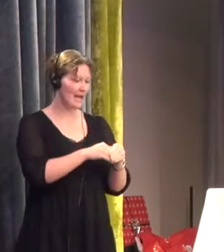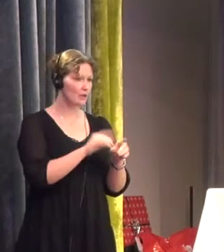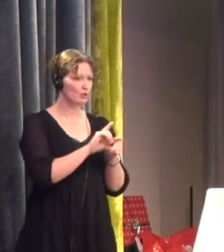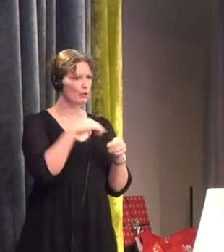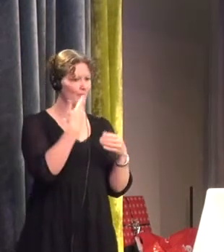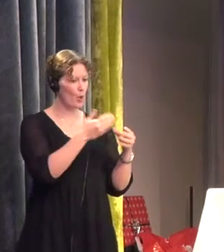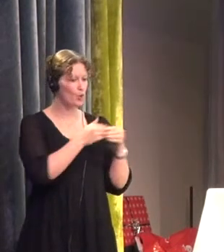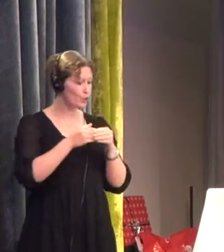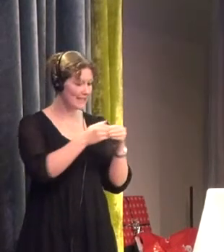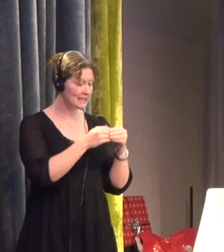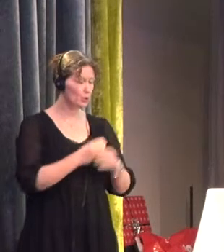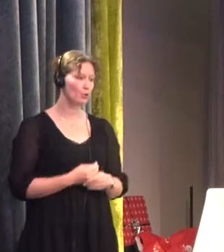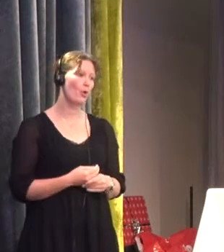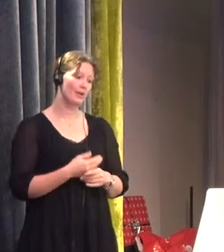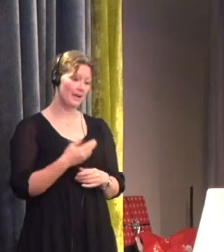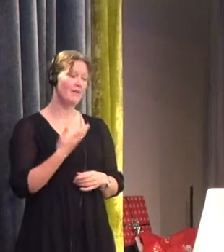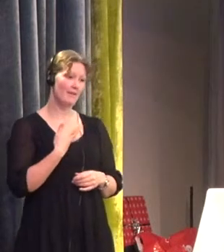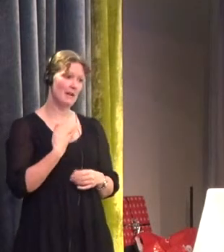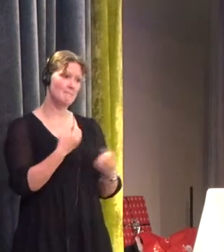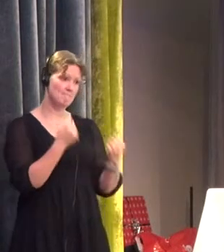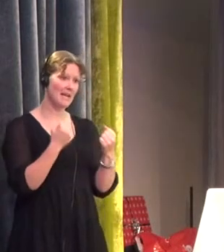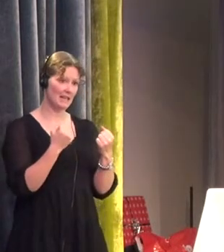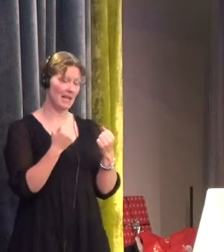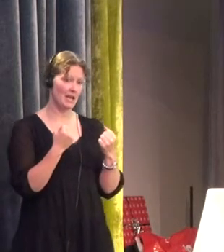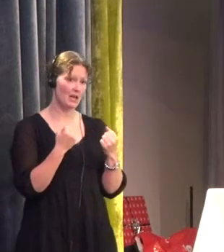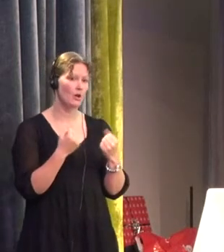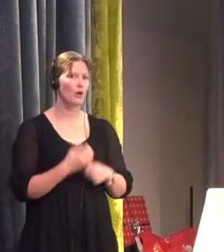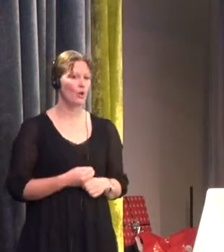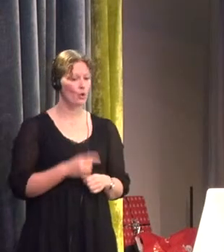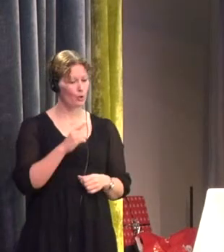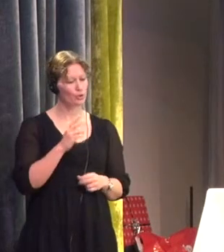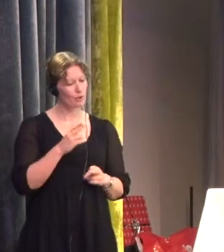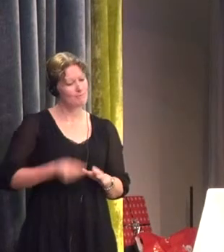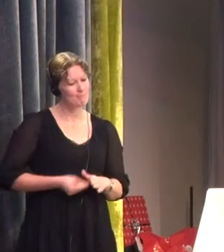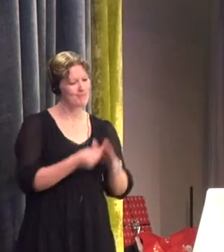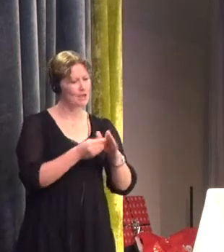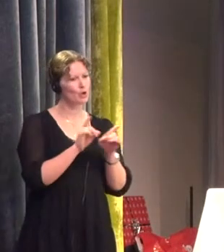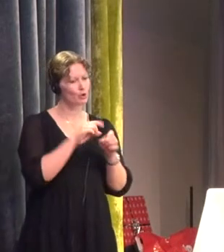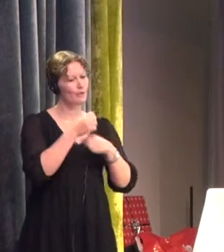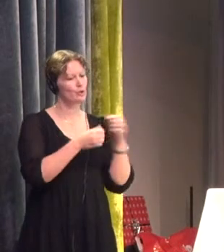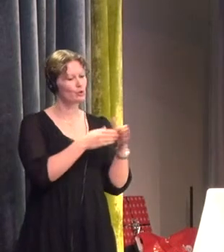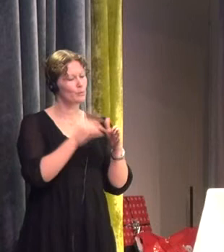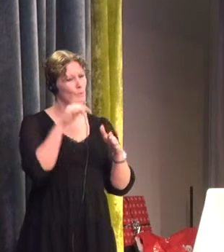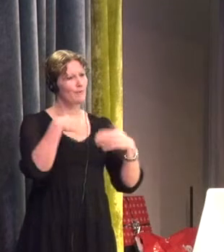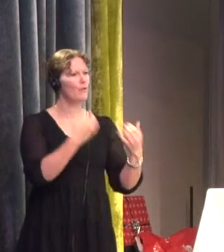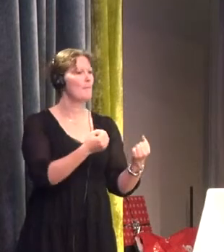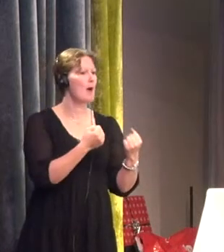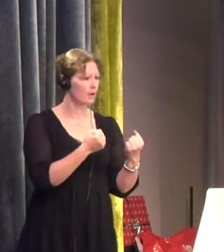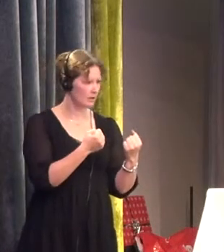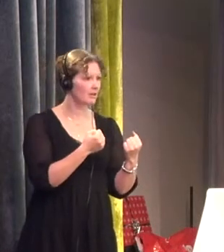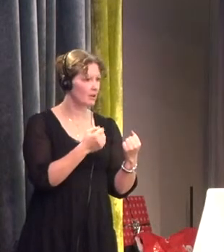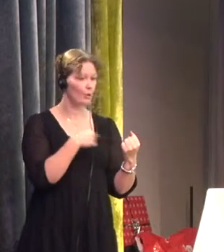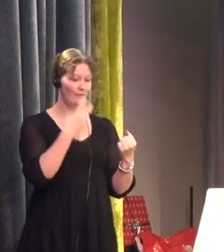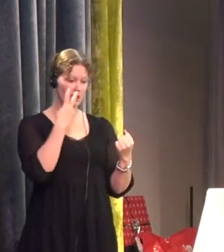empowering and powerful. And we see that work in the text of the convention. We see the voices of people with disabilities, we see their needs,